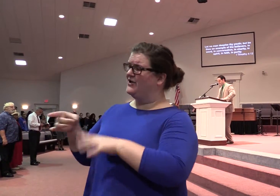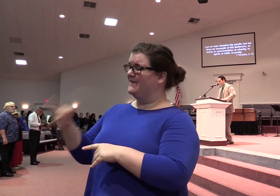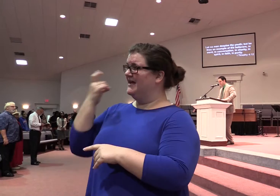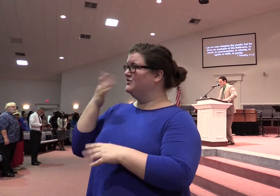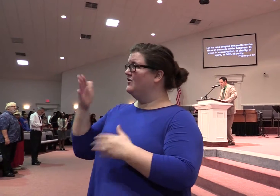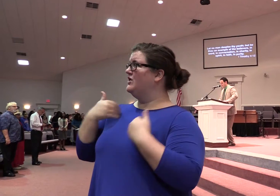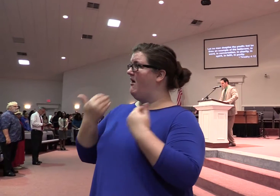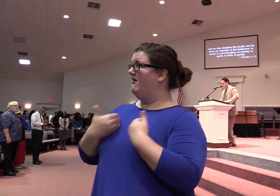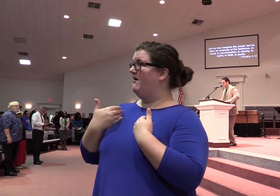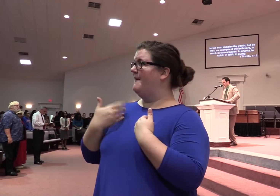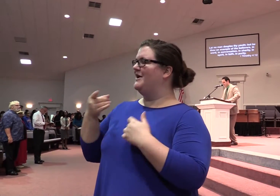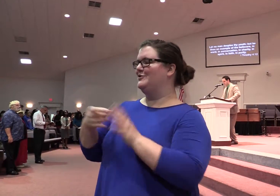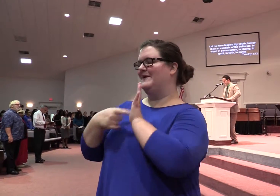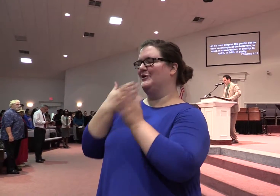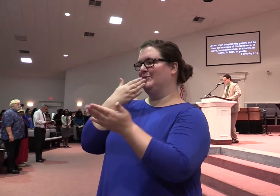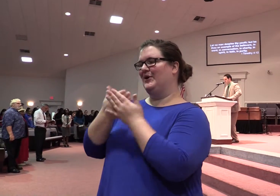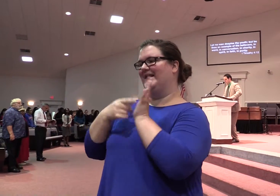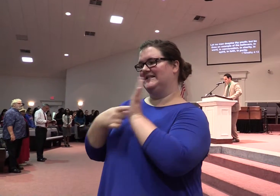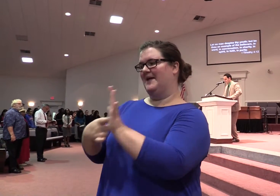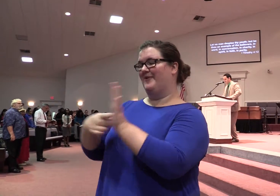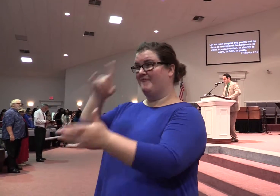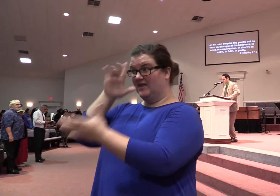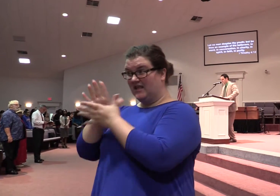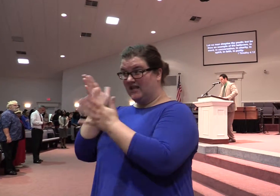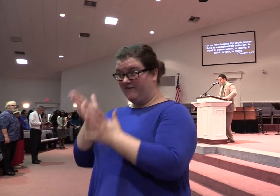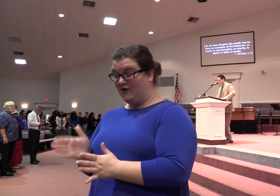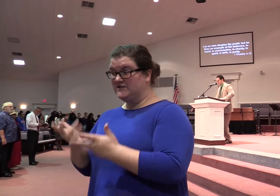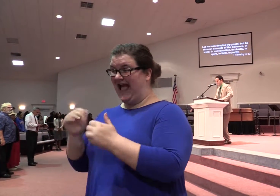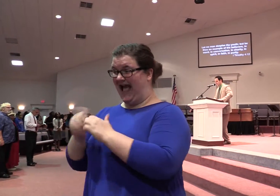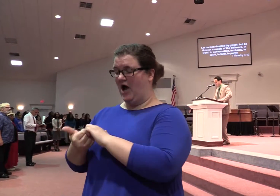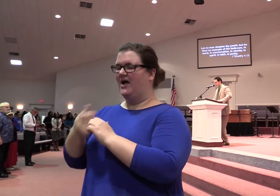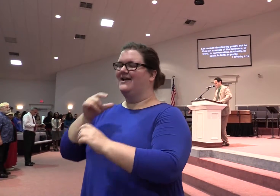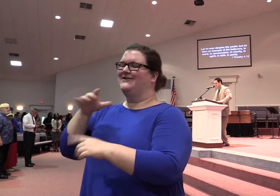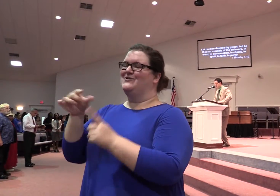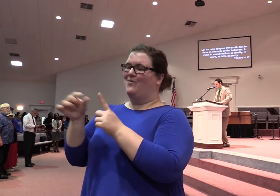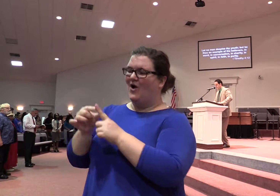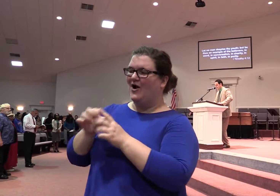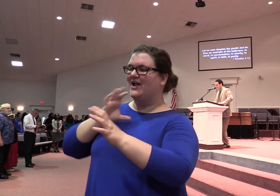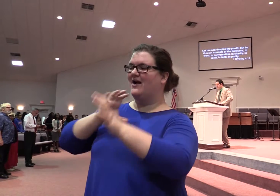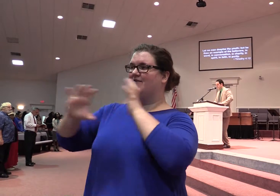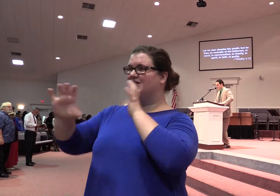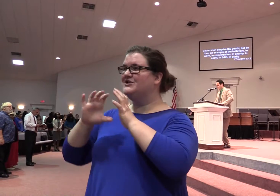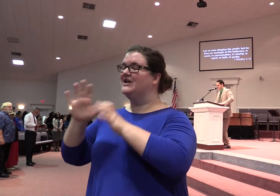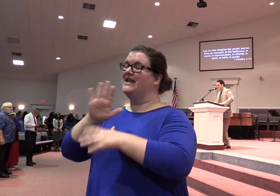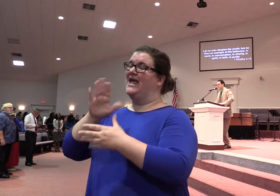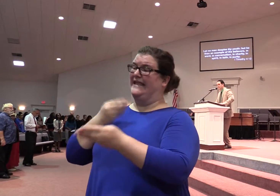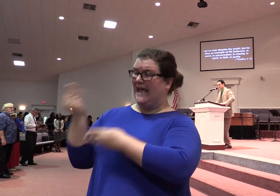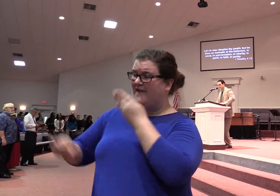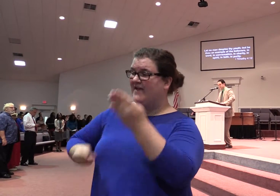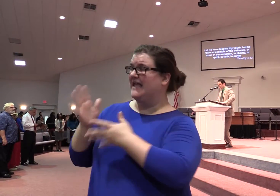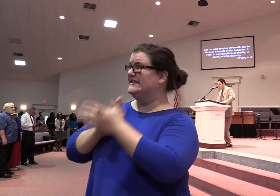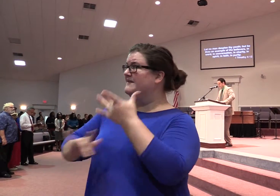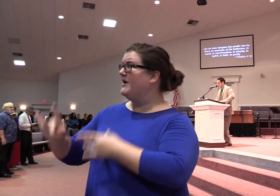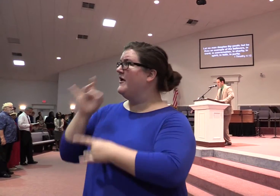an example of believers in word, in conversation, in charity, in spirit, in faith, in